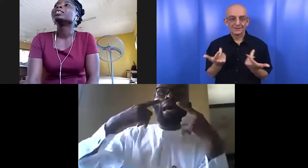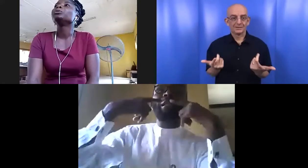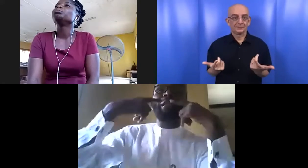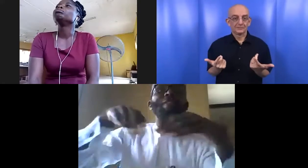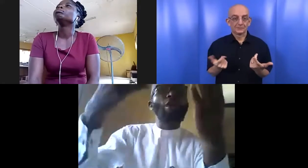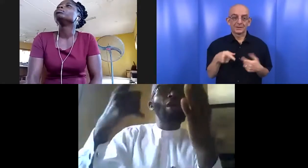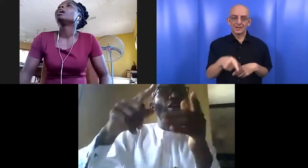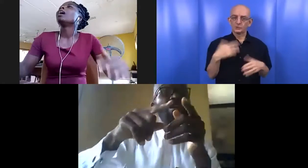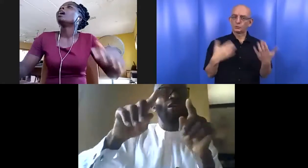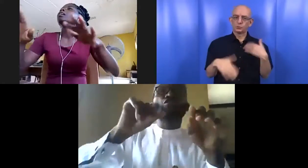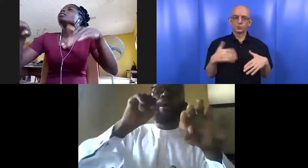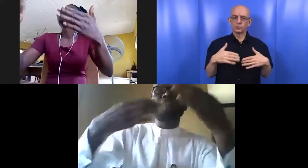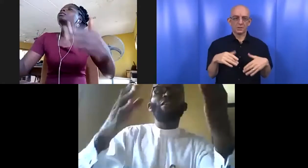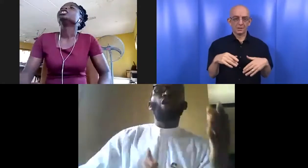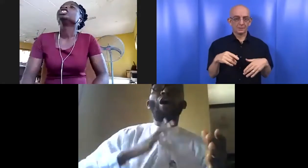government